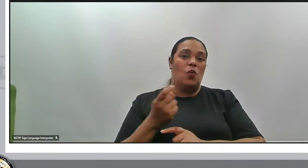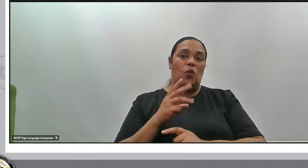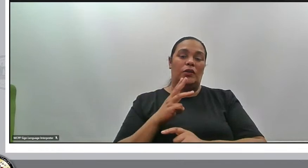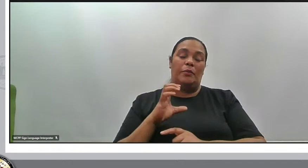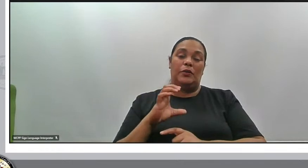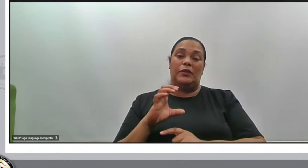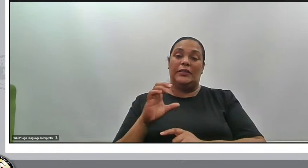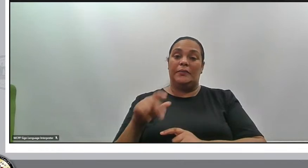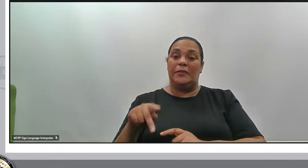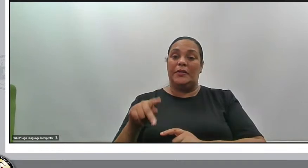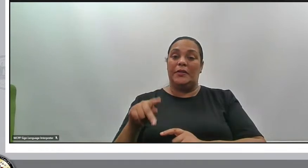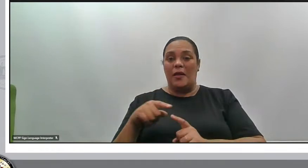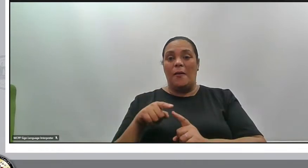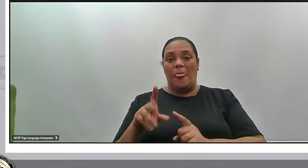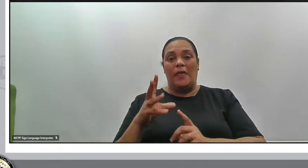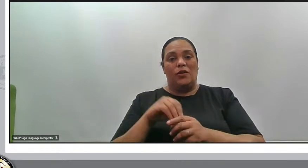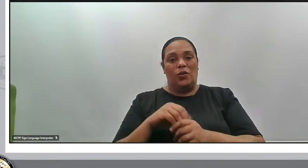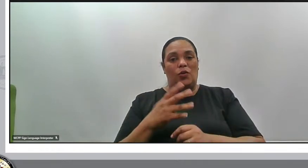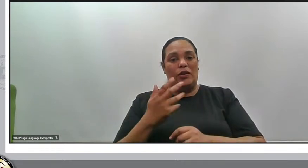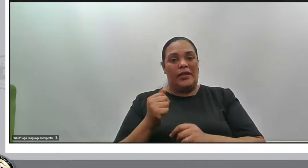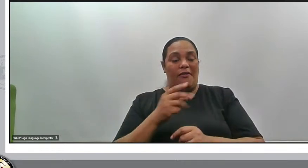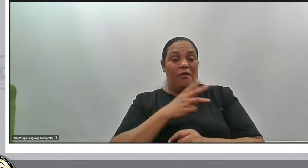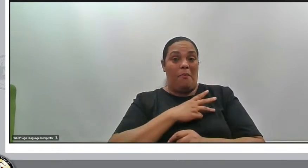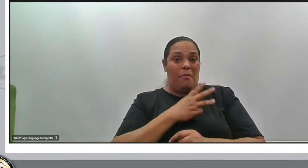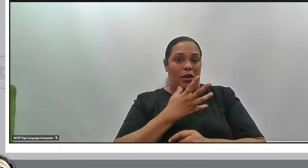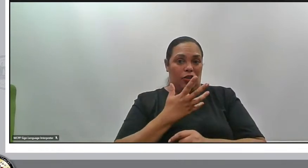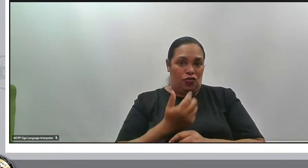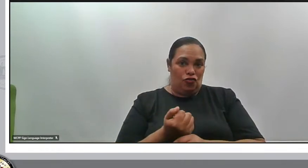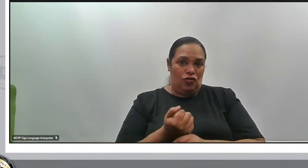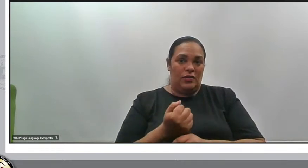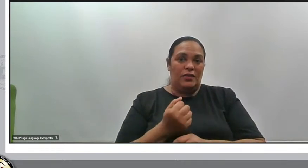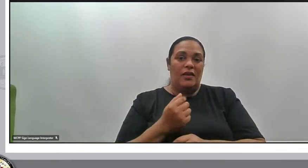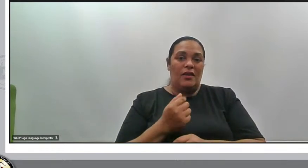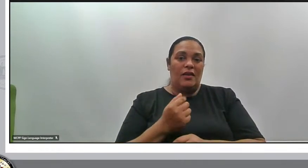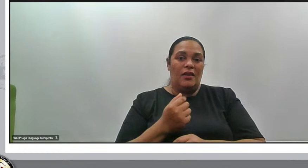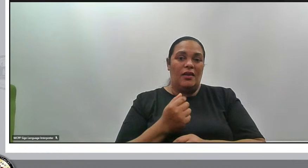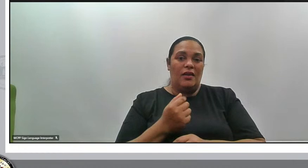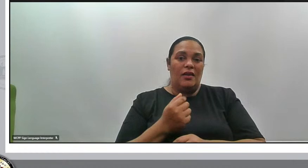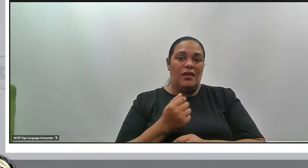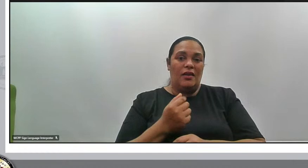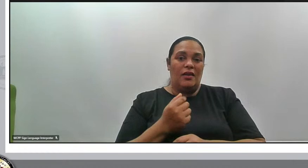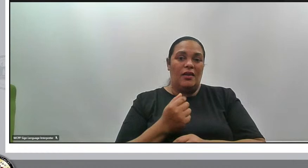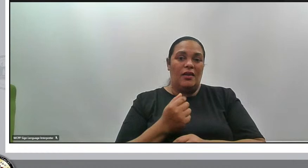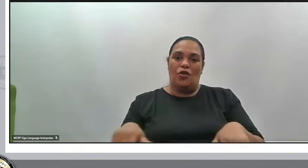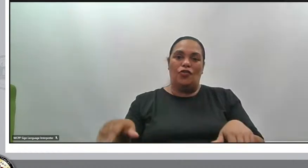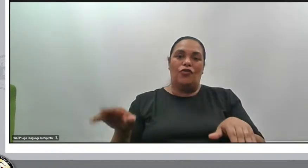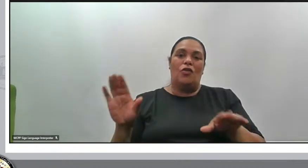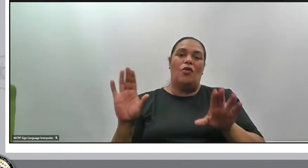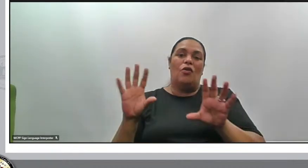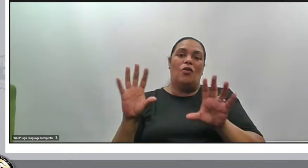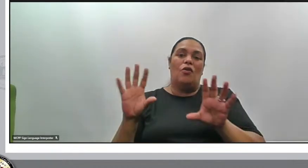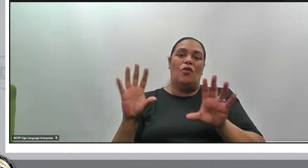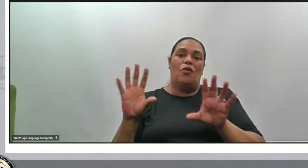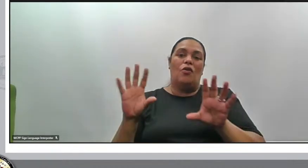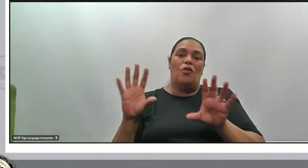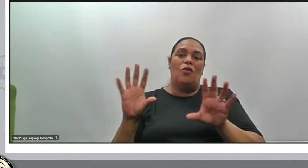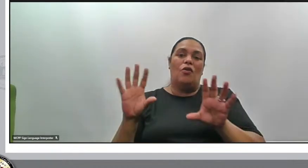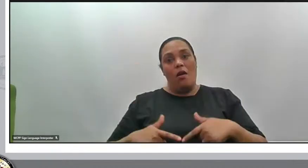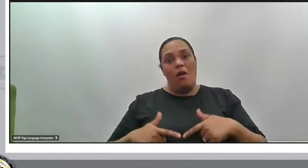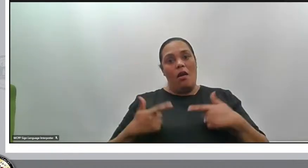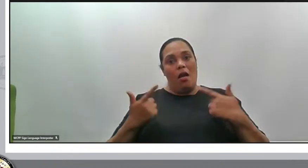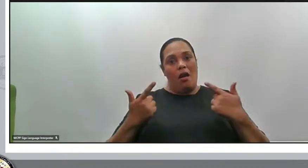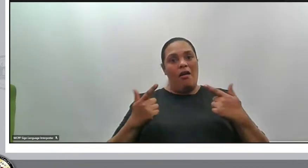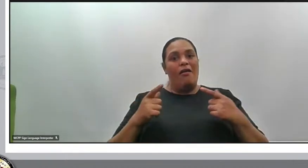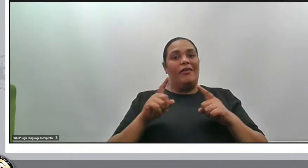WCPP, which does include managers, because they are part and parcel of the of who needs to live and model